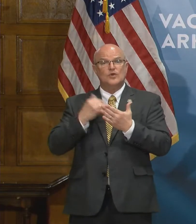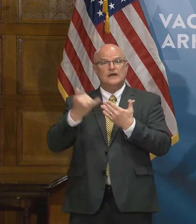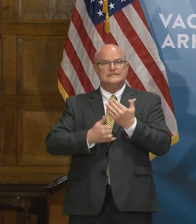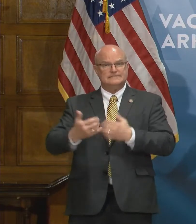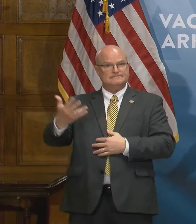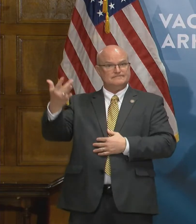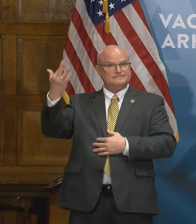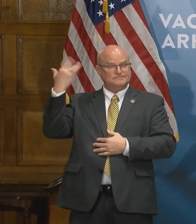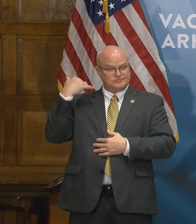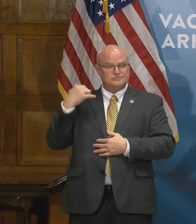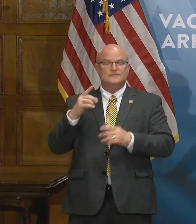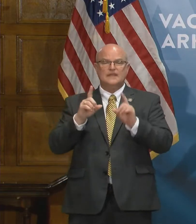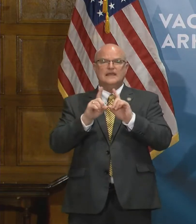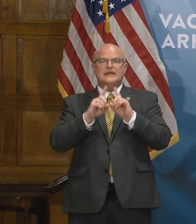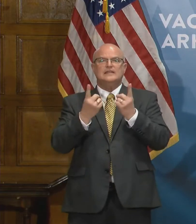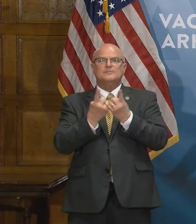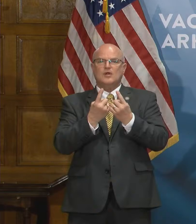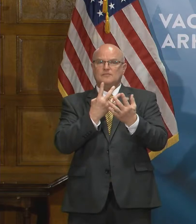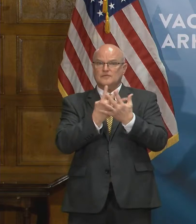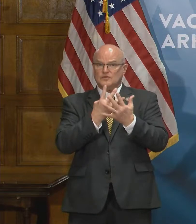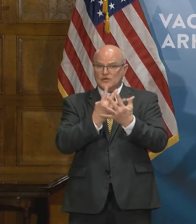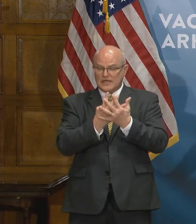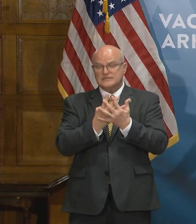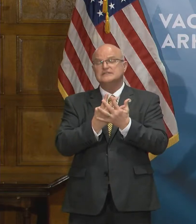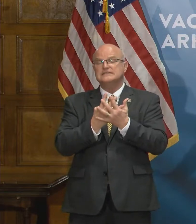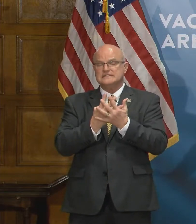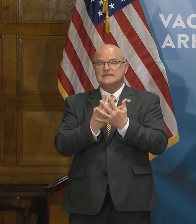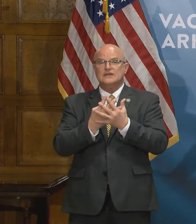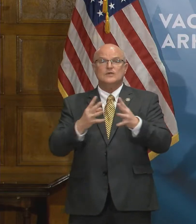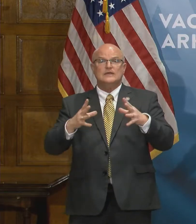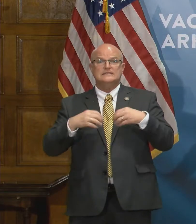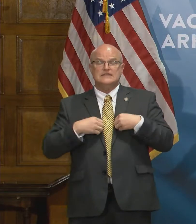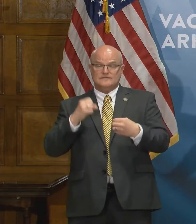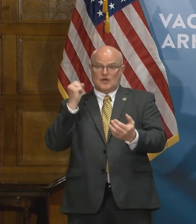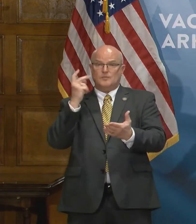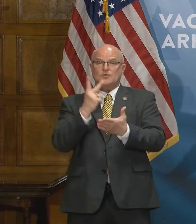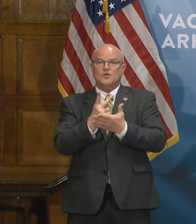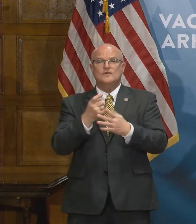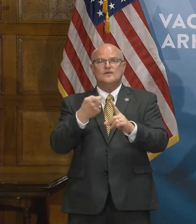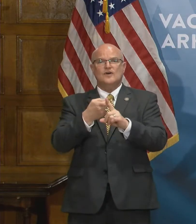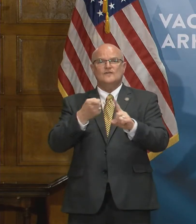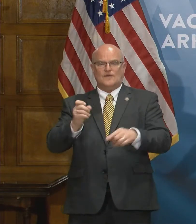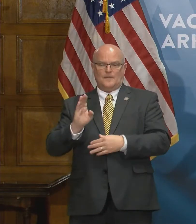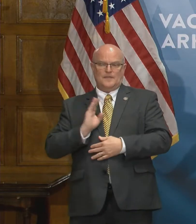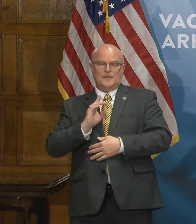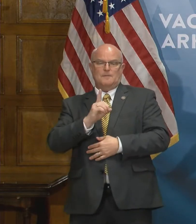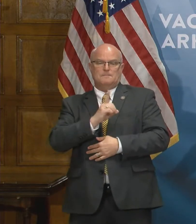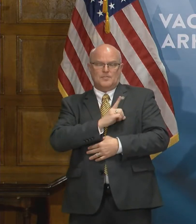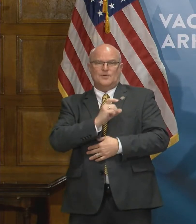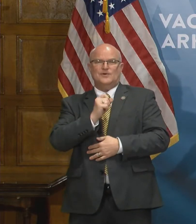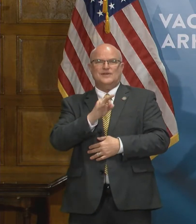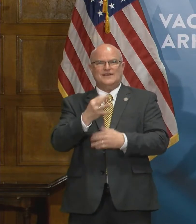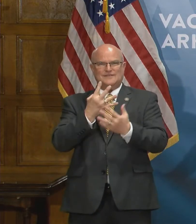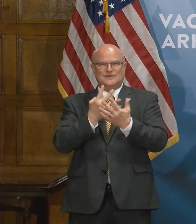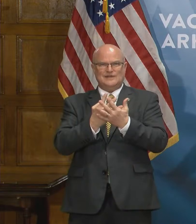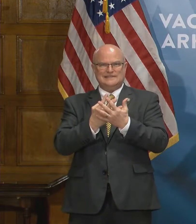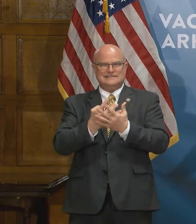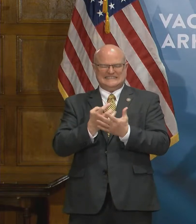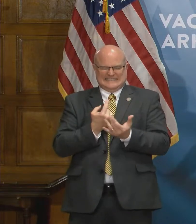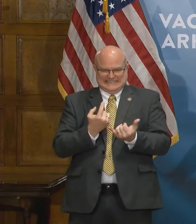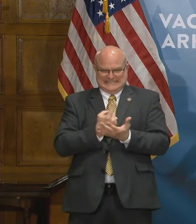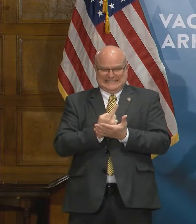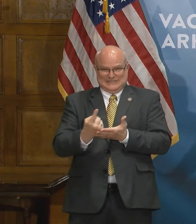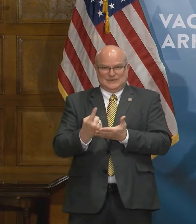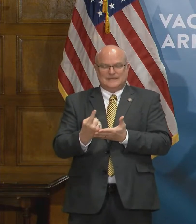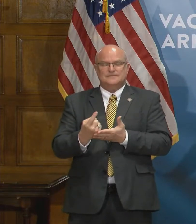ago, and the Department of Corrections received approval from the Board of Corrections just this